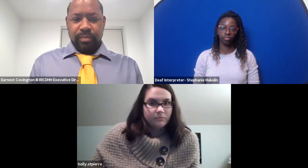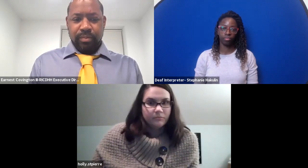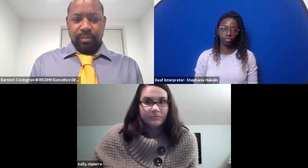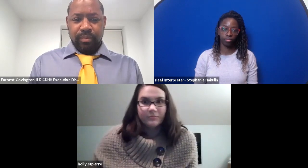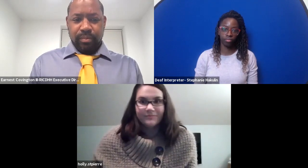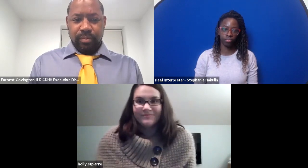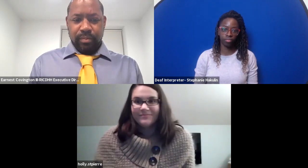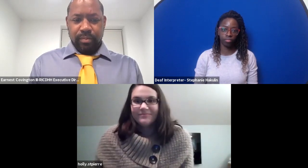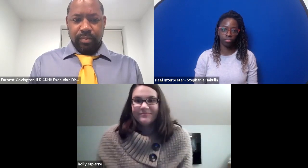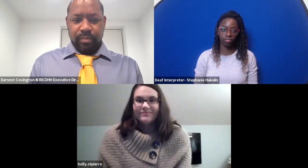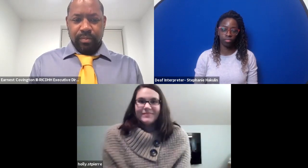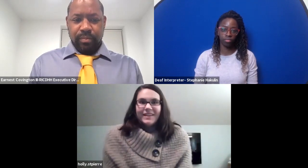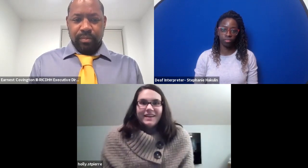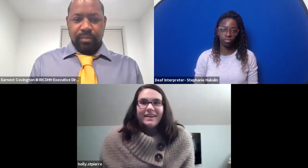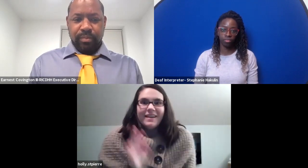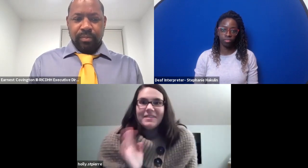Deaf and Hard of Hearing.